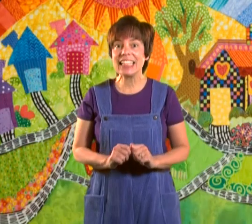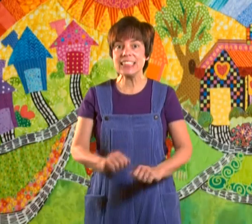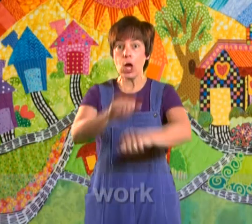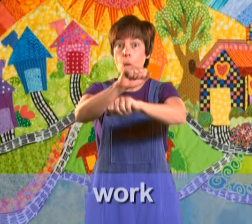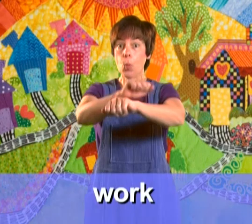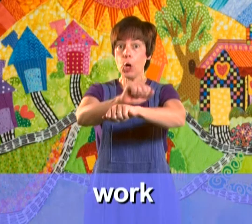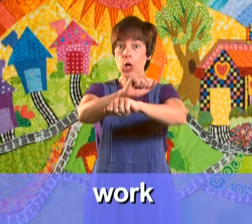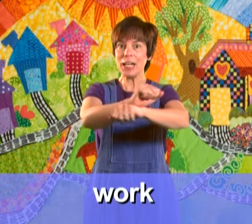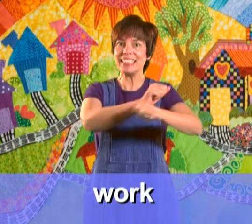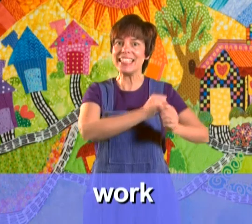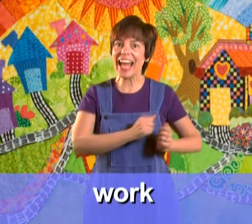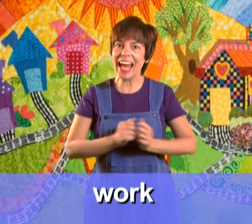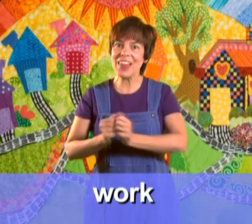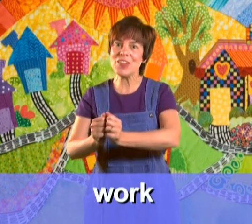Let's work together.